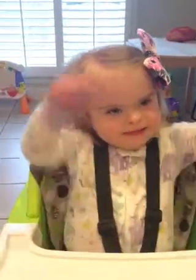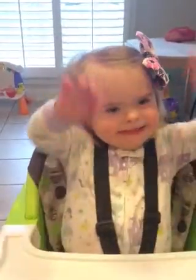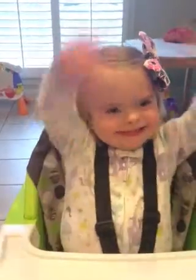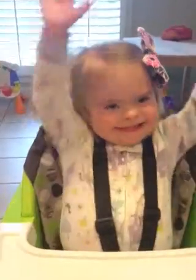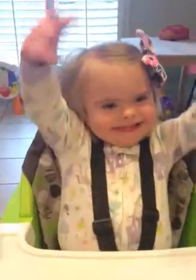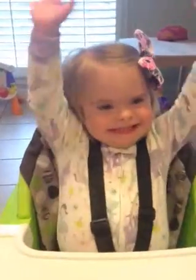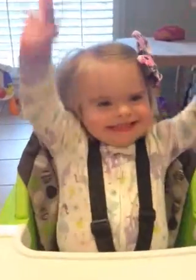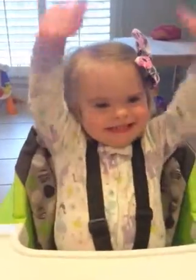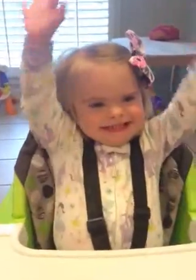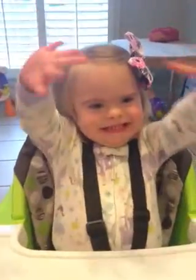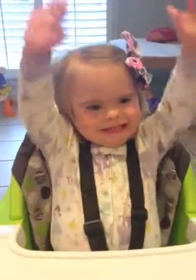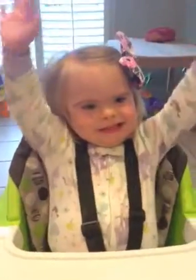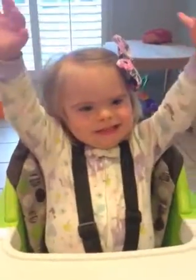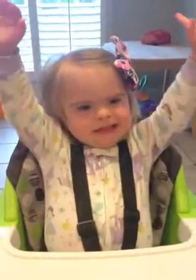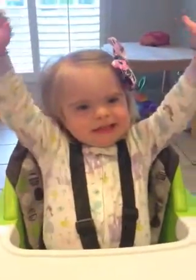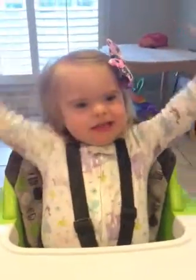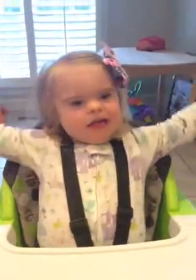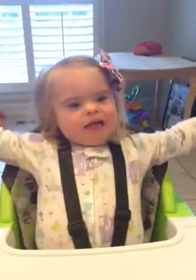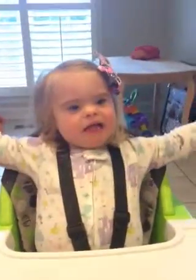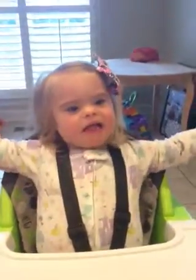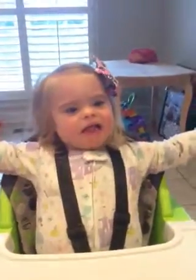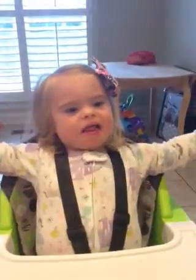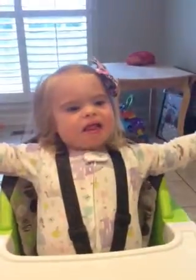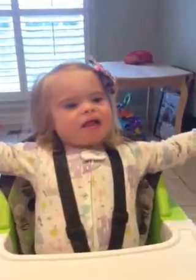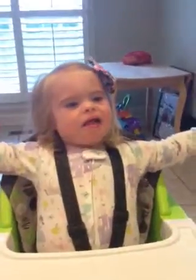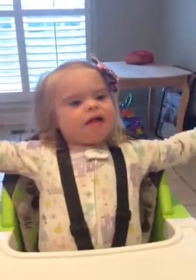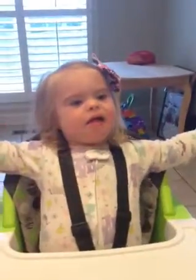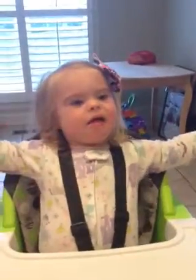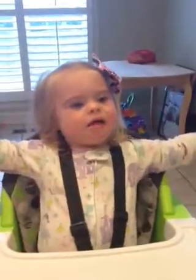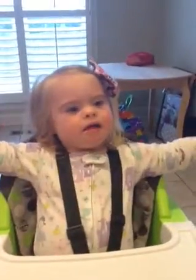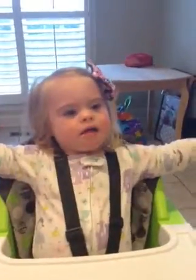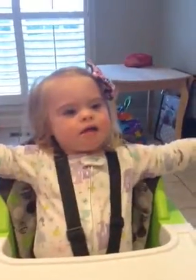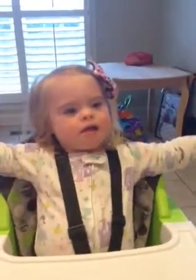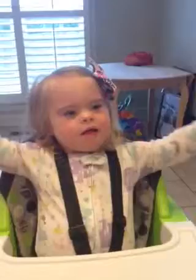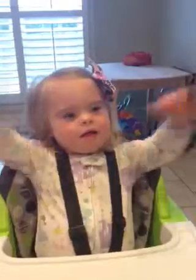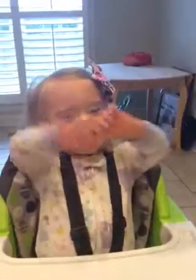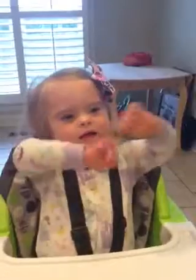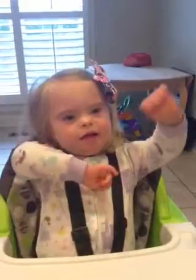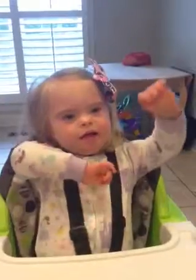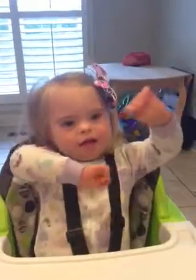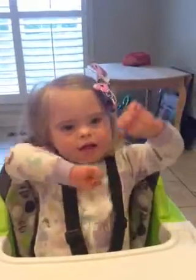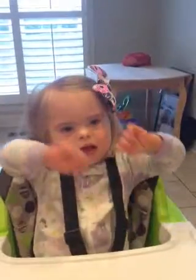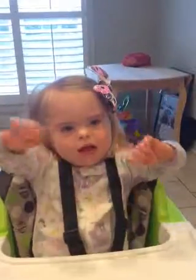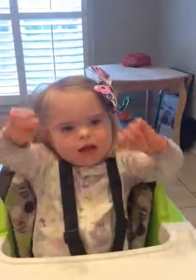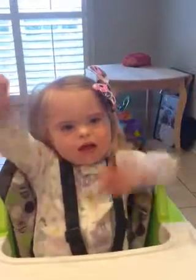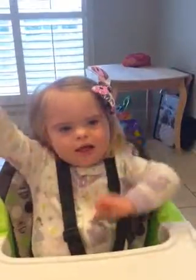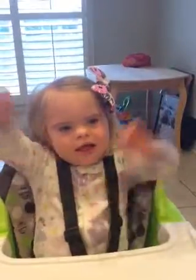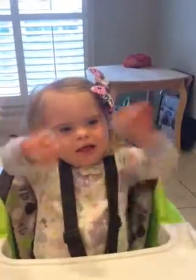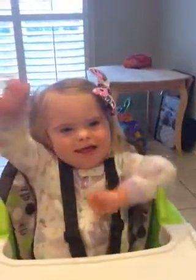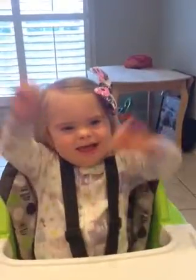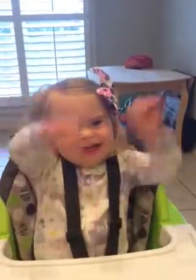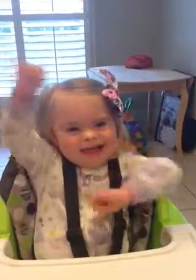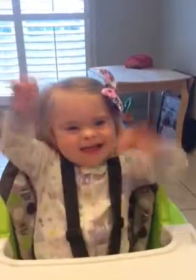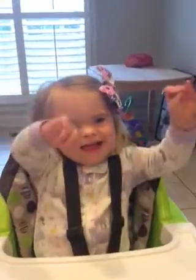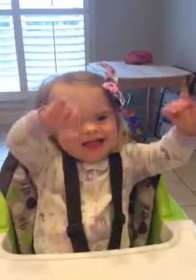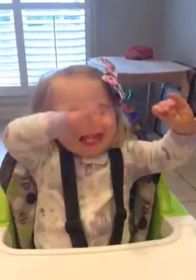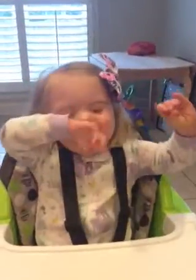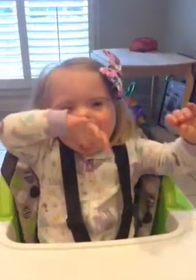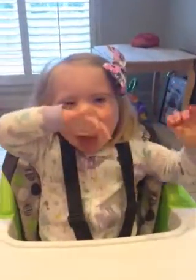Go. Good, with our pointing fingers. And then we say car, like we're driving a car. Good. We also